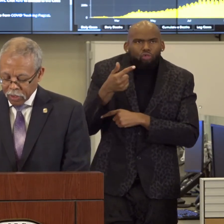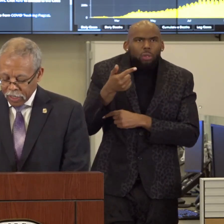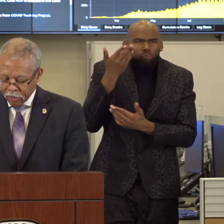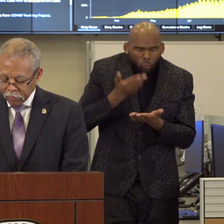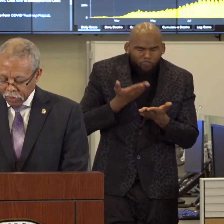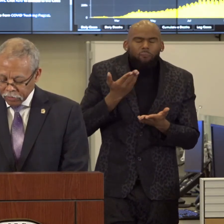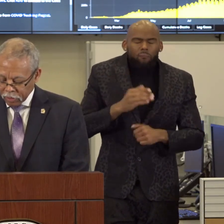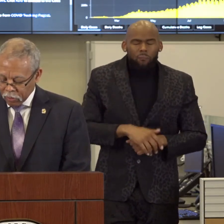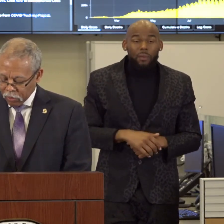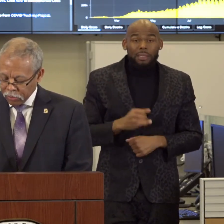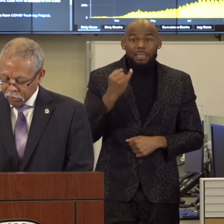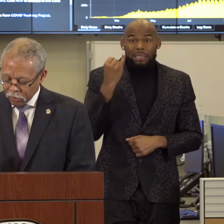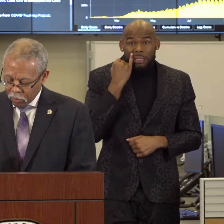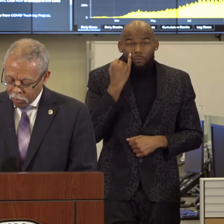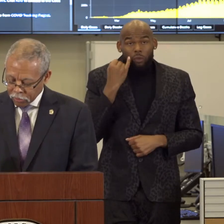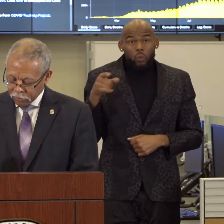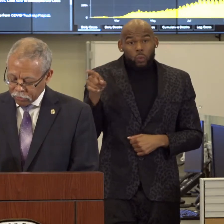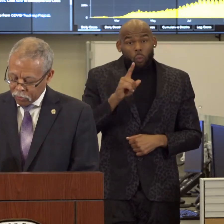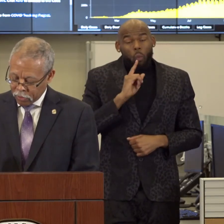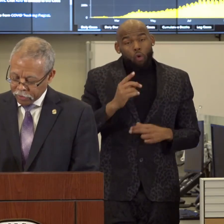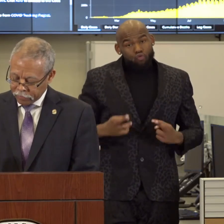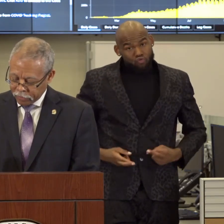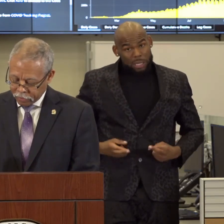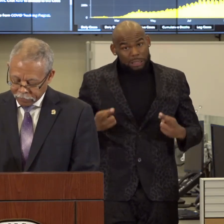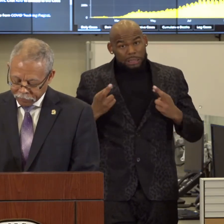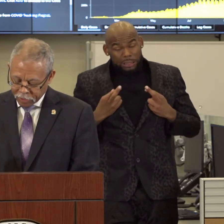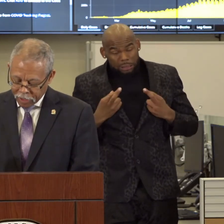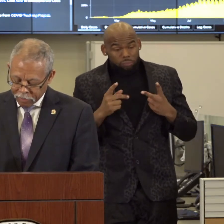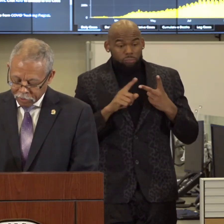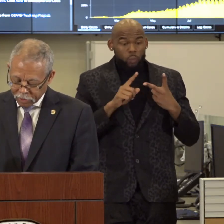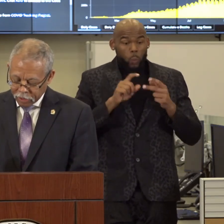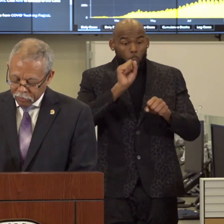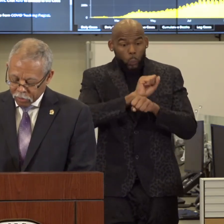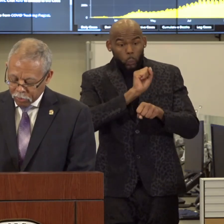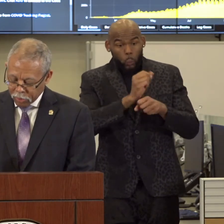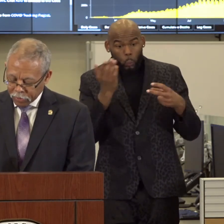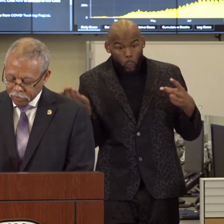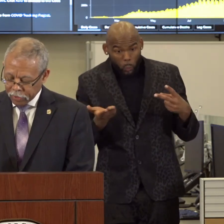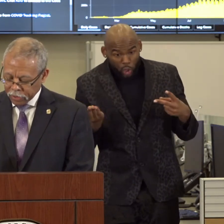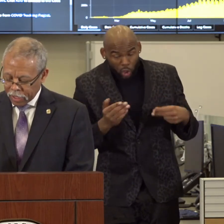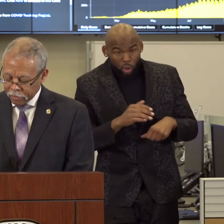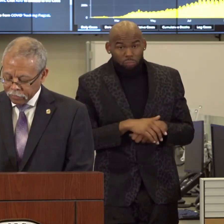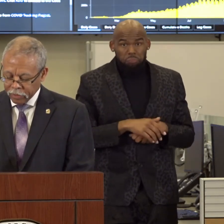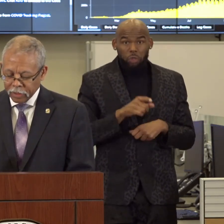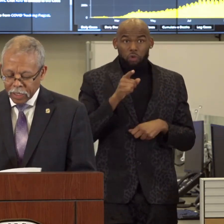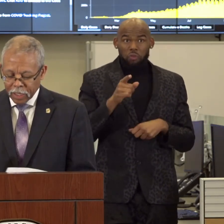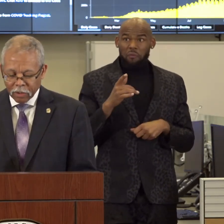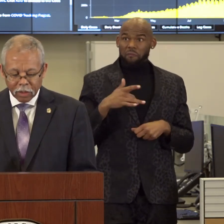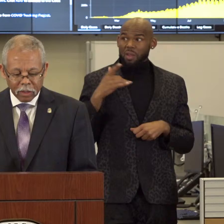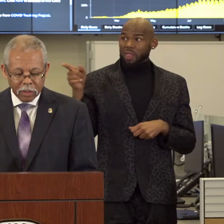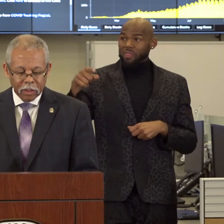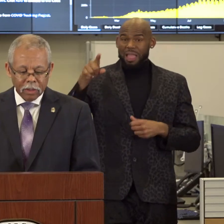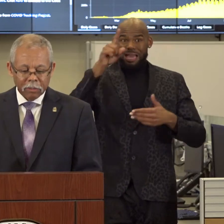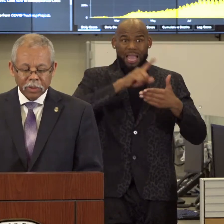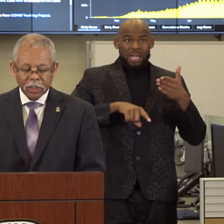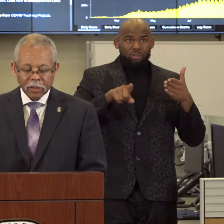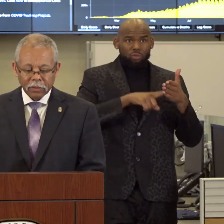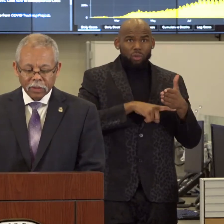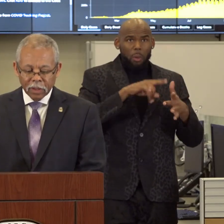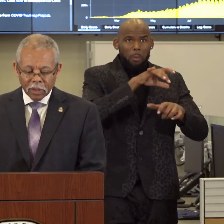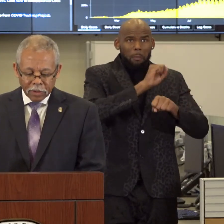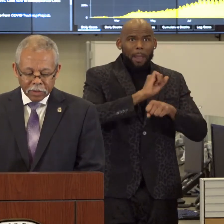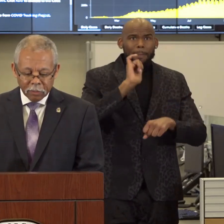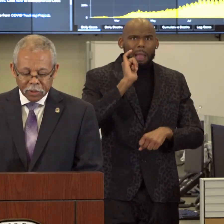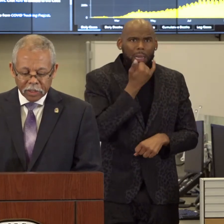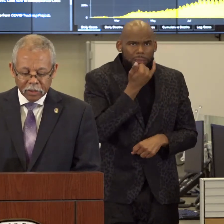If you are a county resident or your work is here and believe your appointment has been canceled in error,